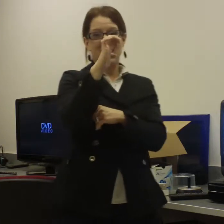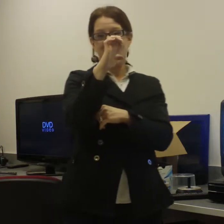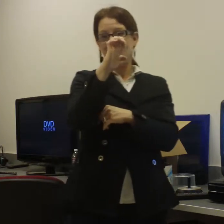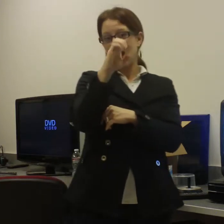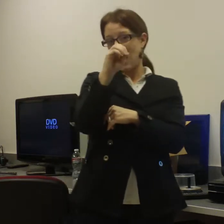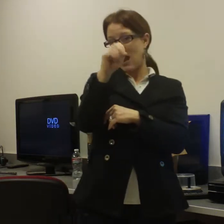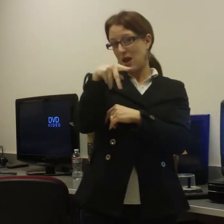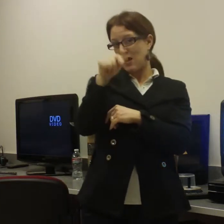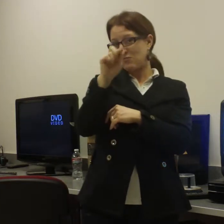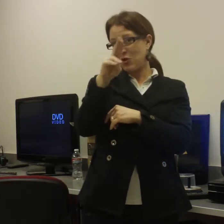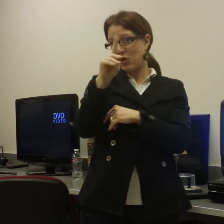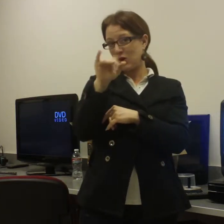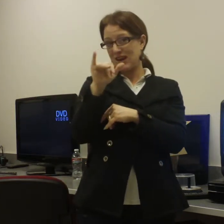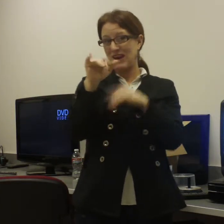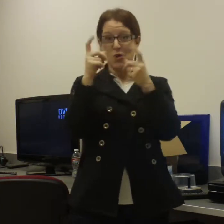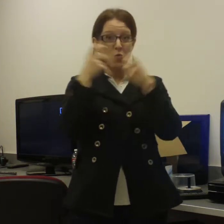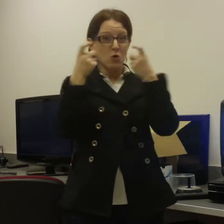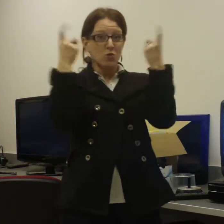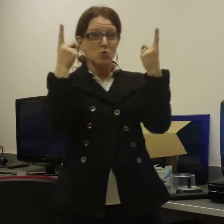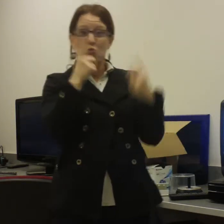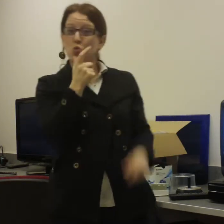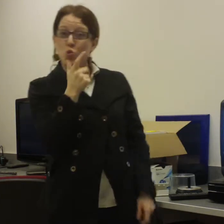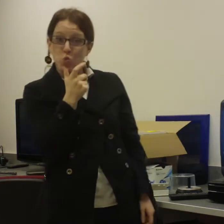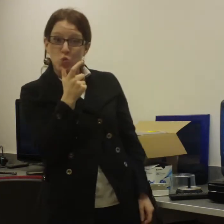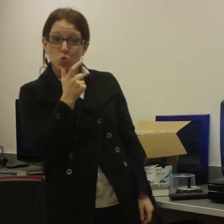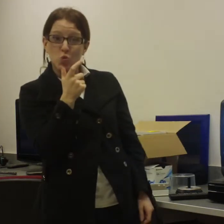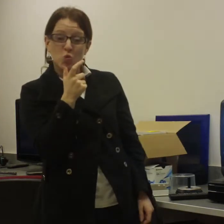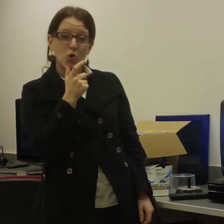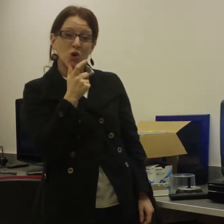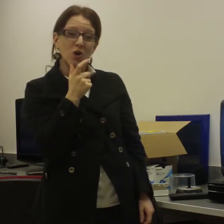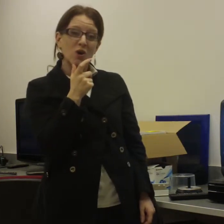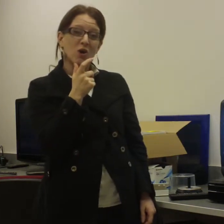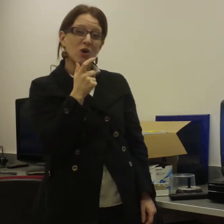okay, with 11 points is the Nashira table.